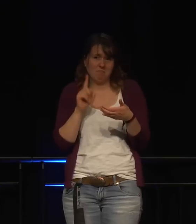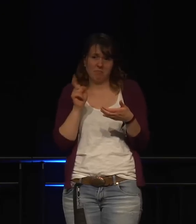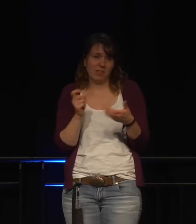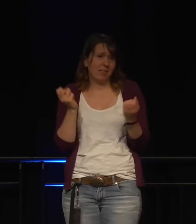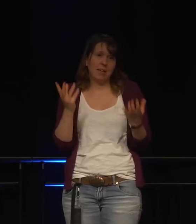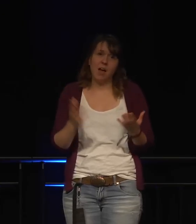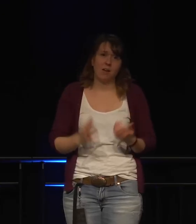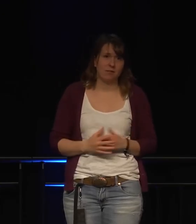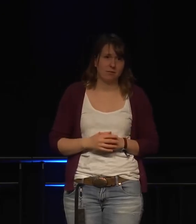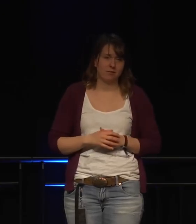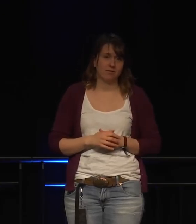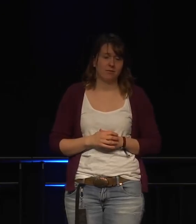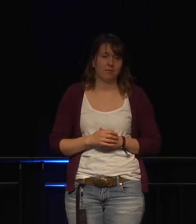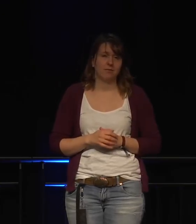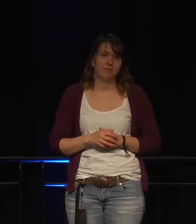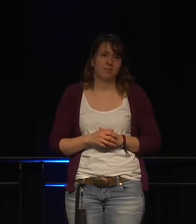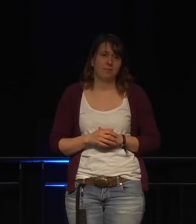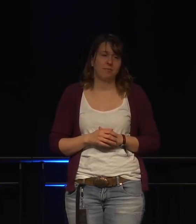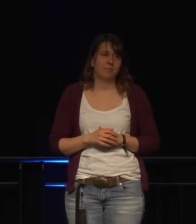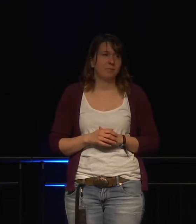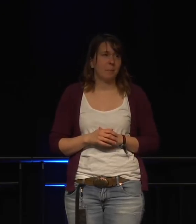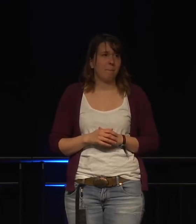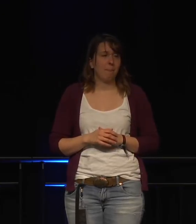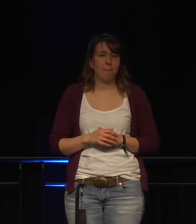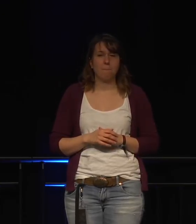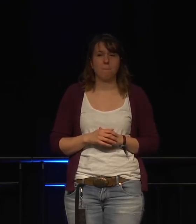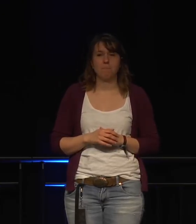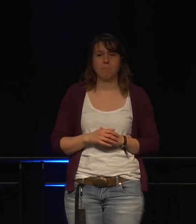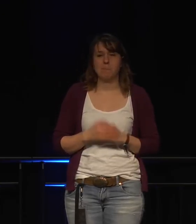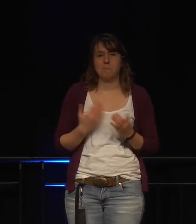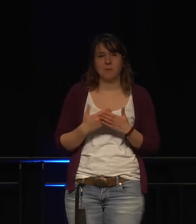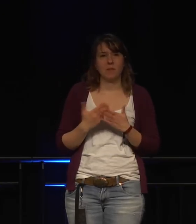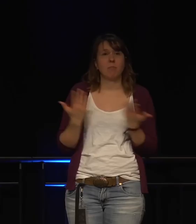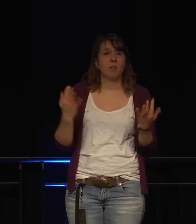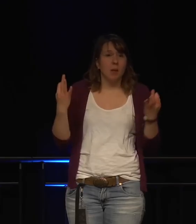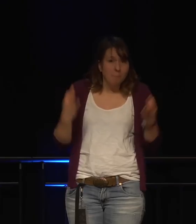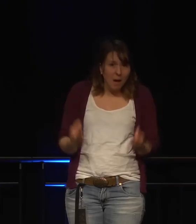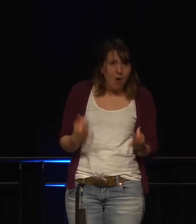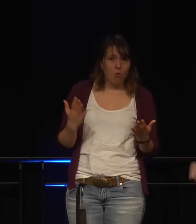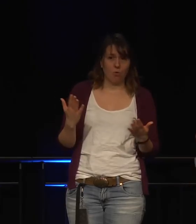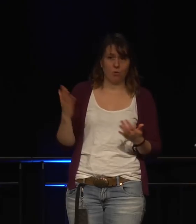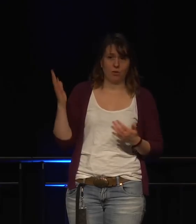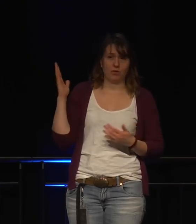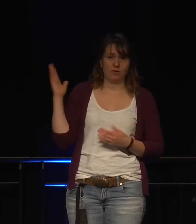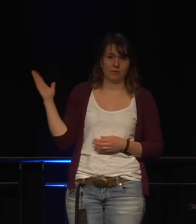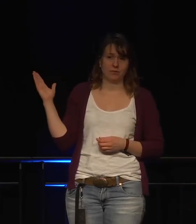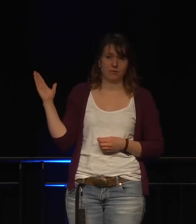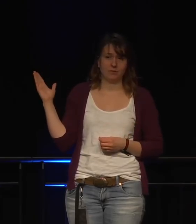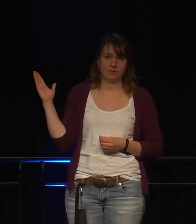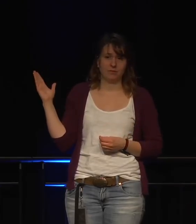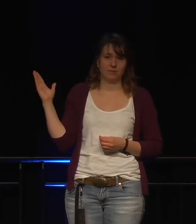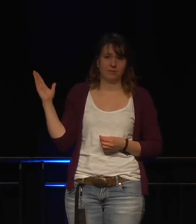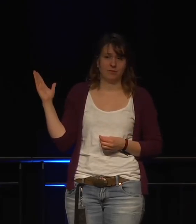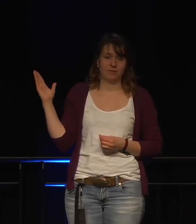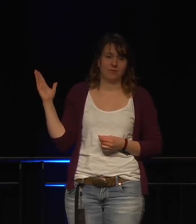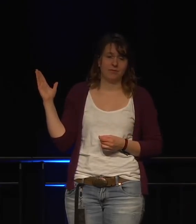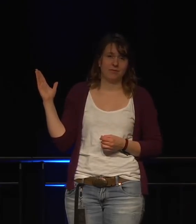device, we never know is it going to be